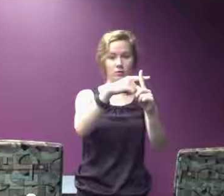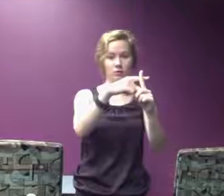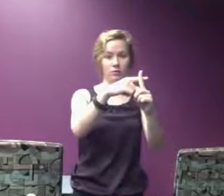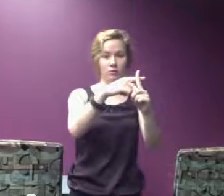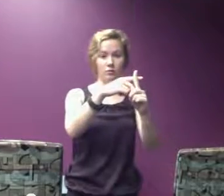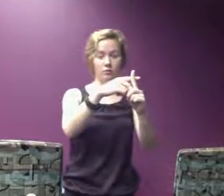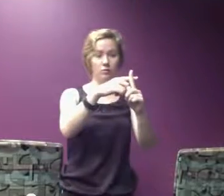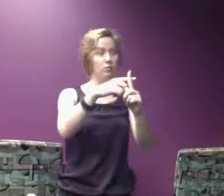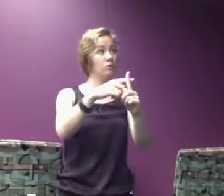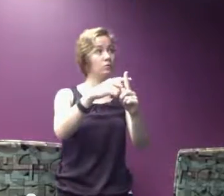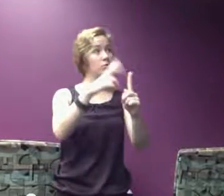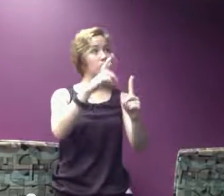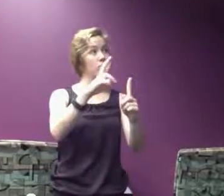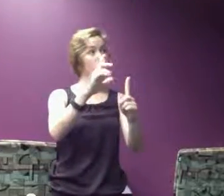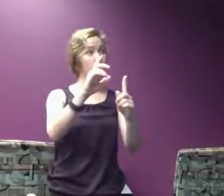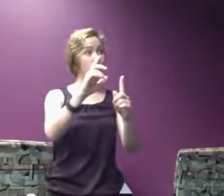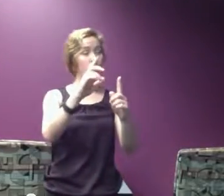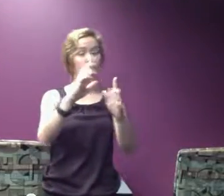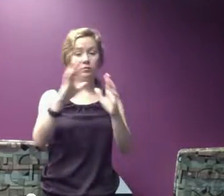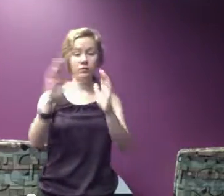X plus